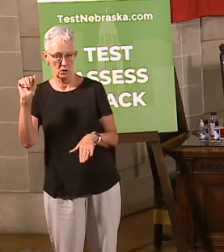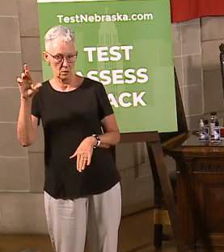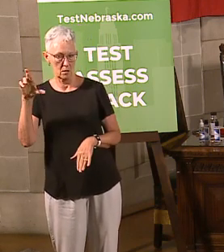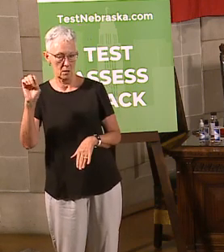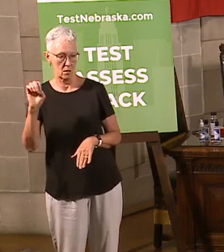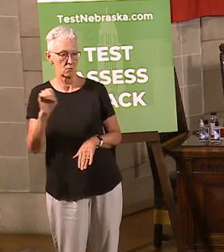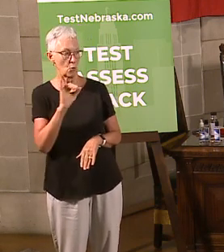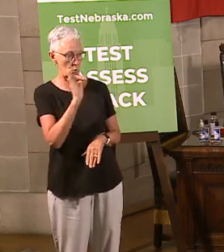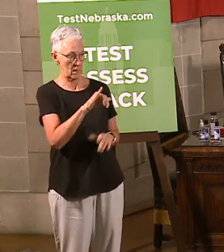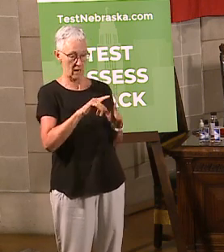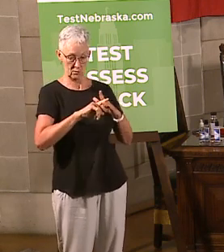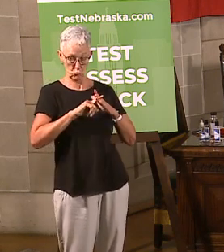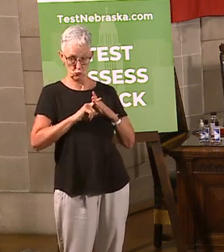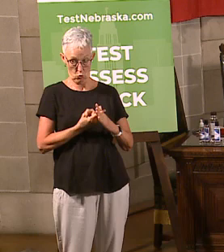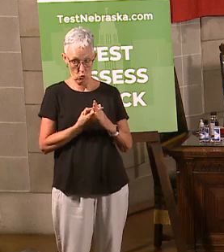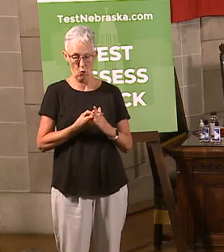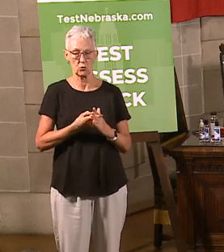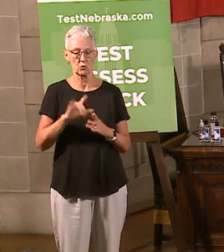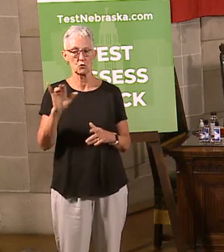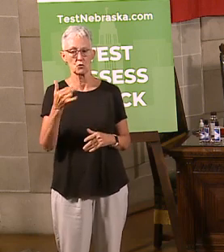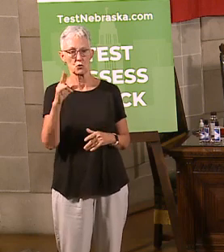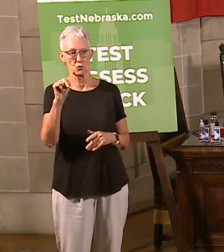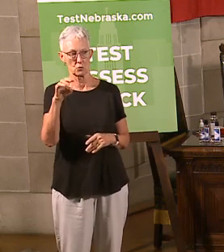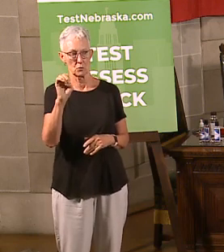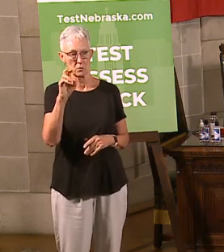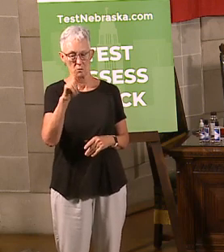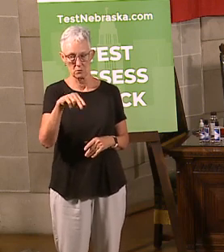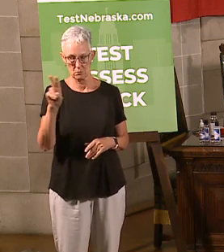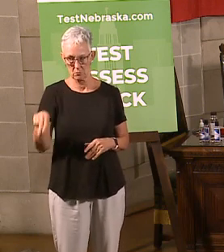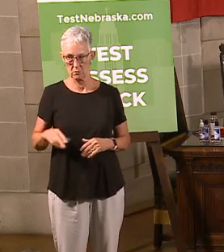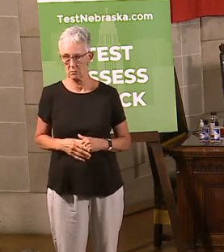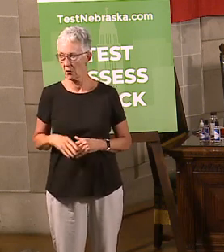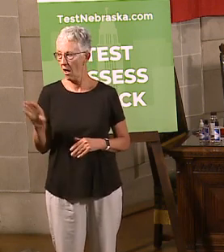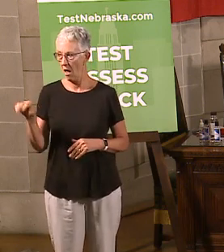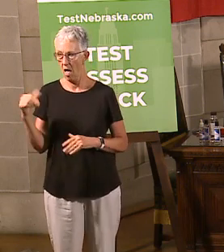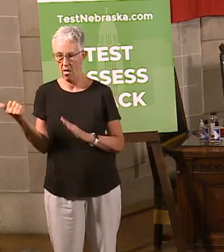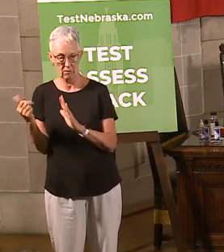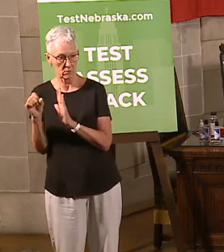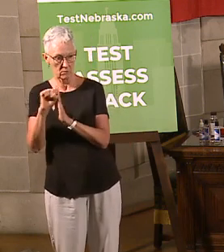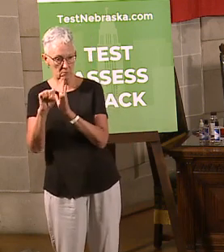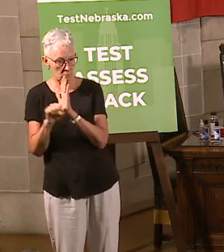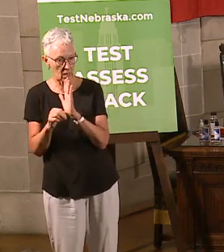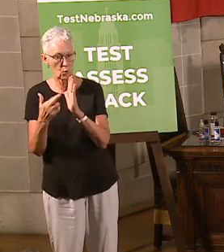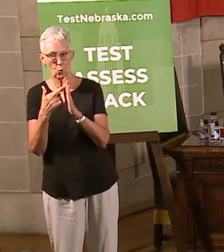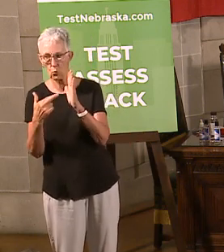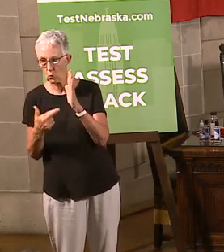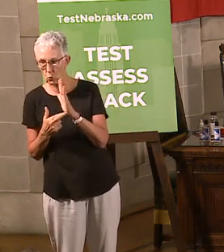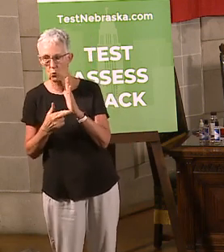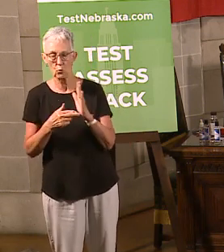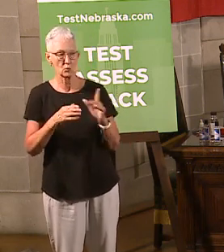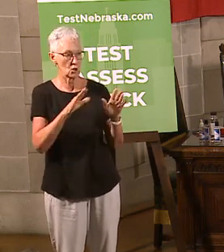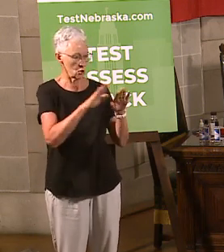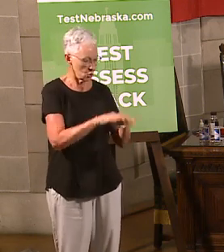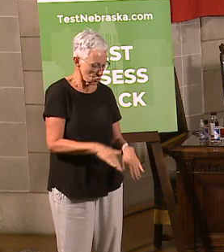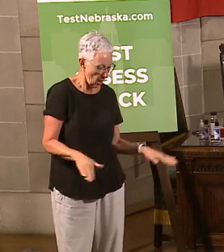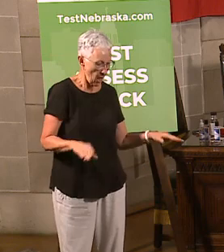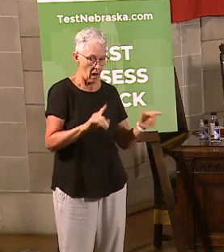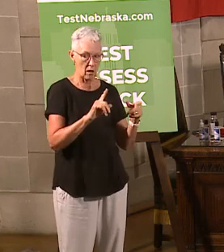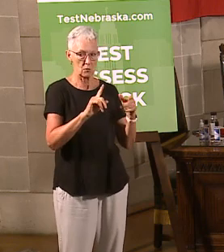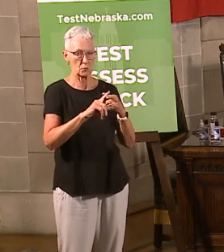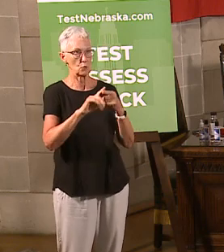starting June 22nd. All other state provisions, statutes, regulations, including child to staff ratios, will still apply just like